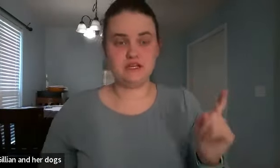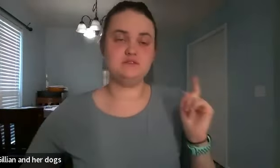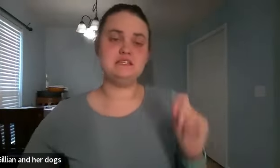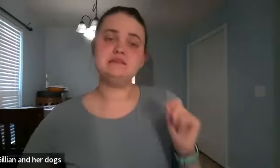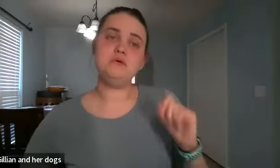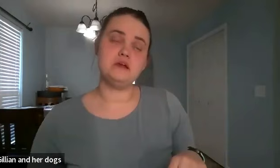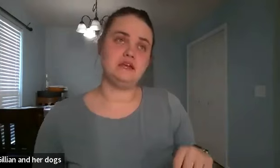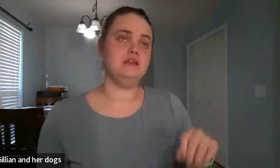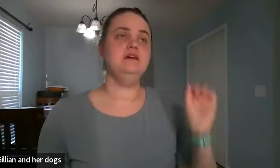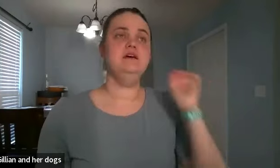So disappointed